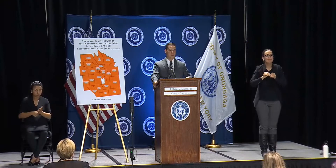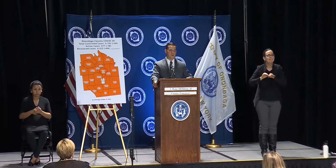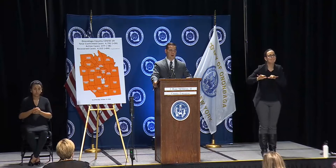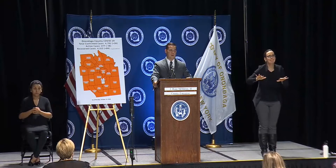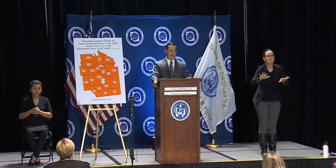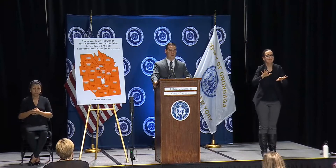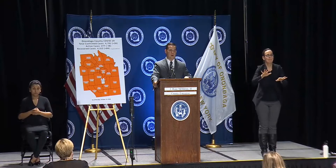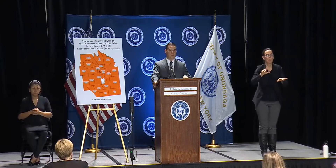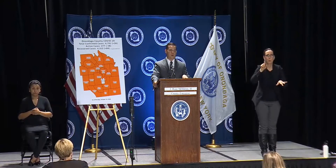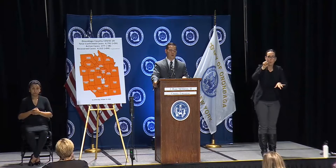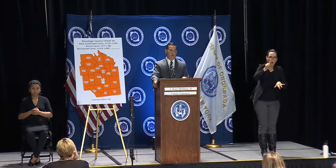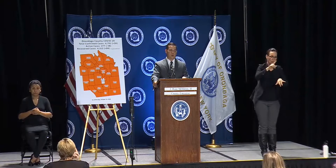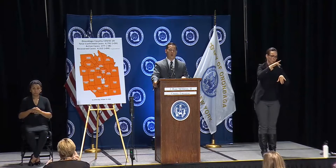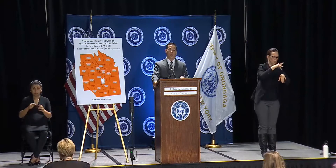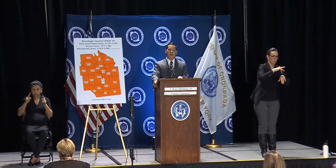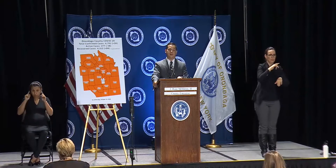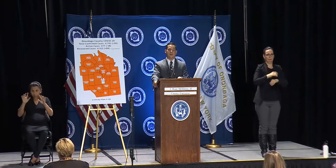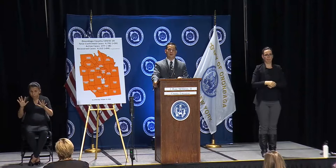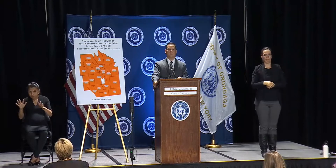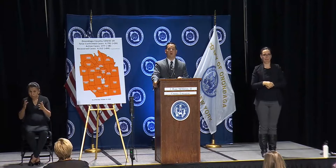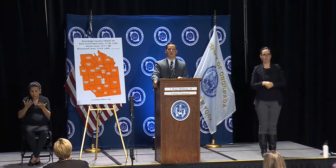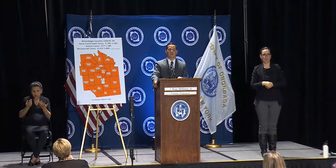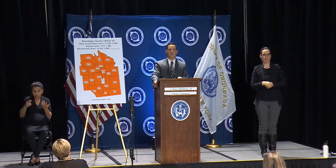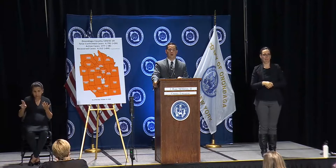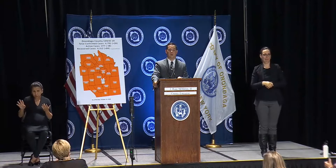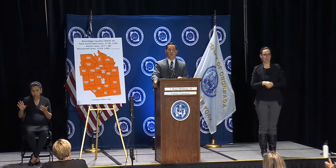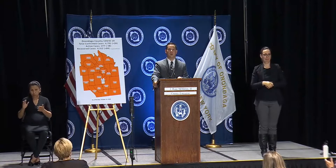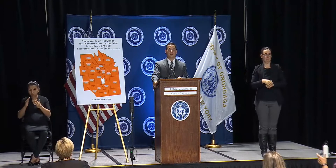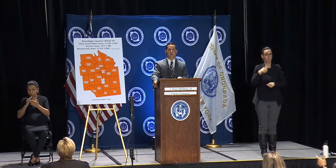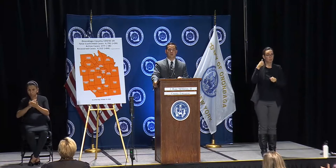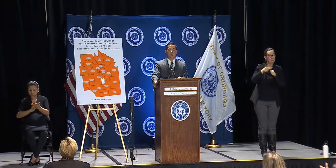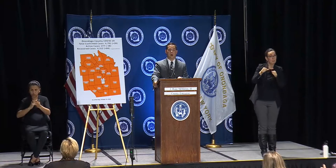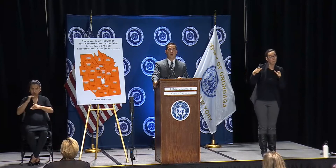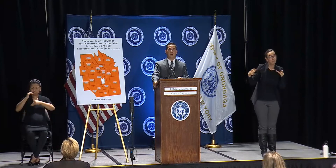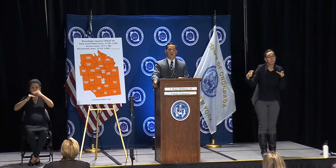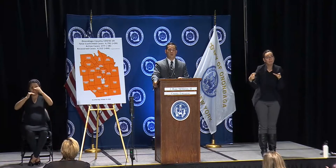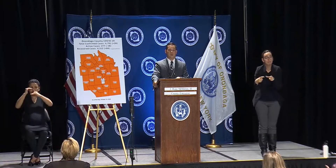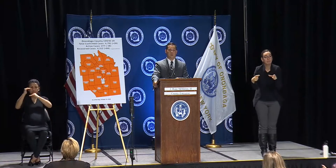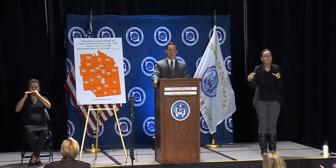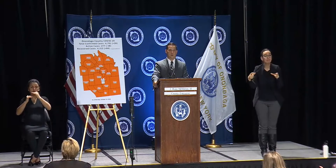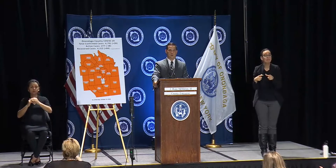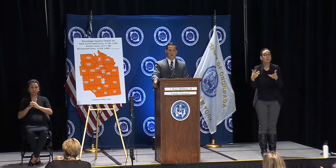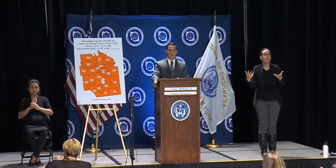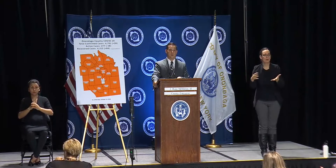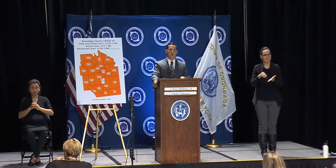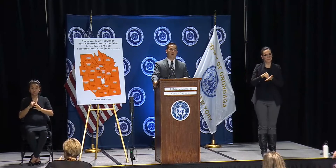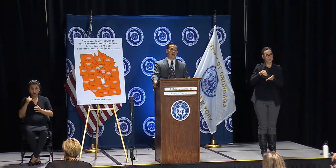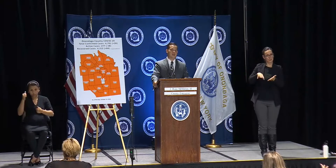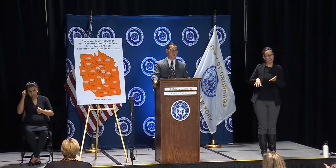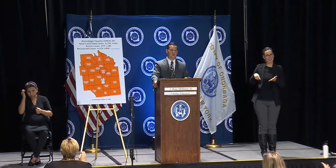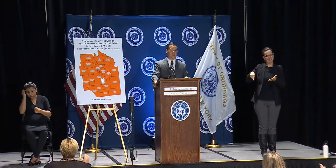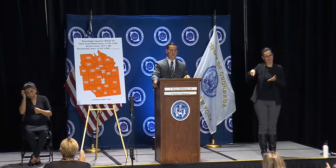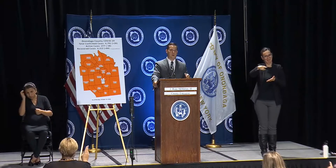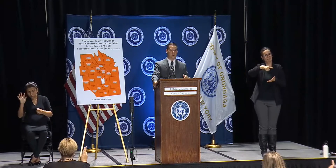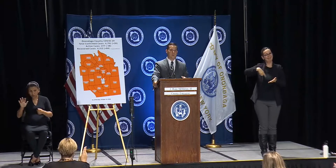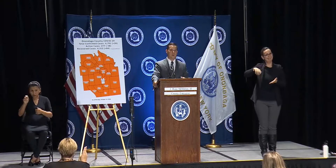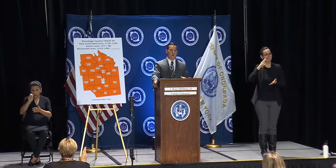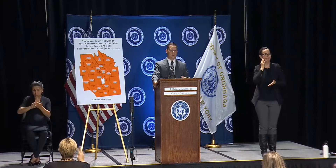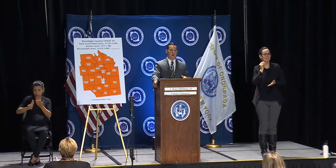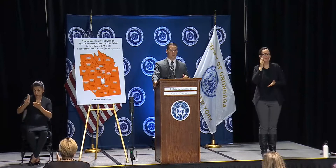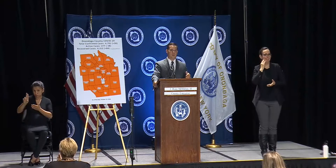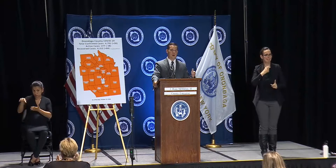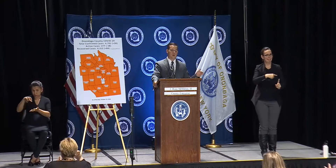wrap your arms around that, remember you're quarantining a bunch of students there as well. So some of those students become positive, and those